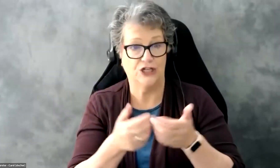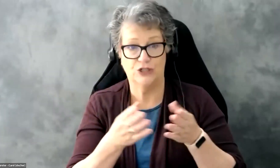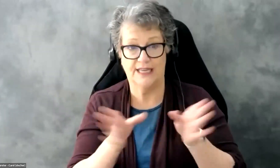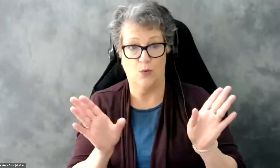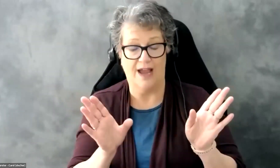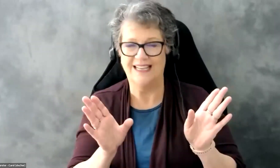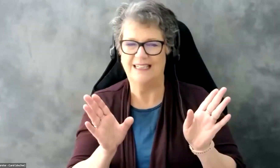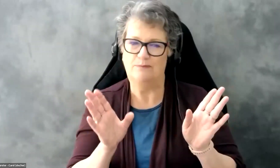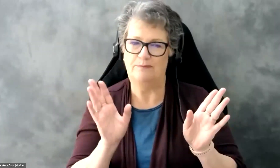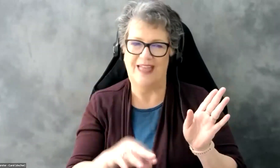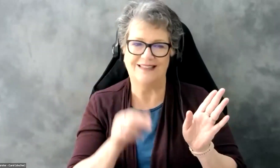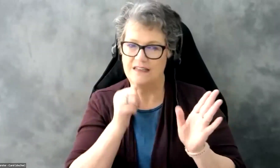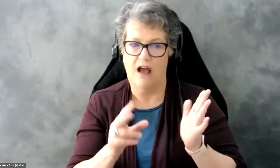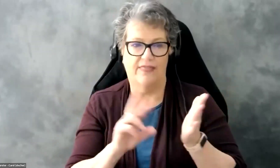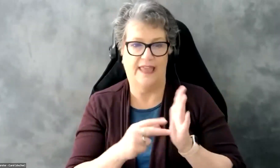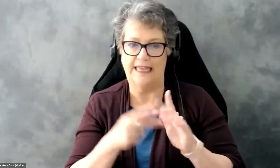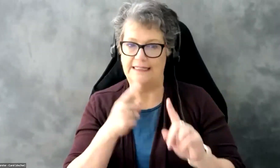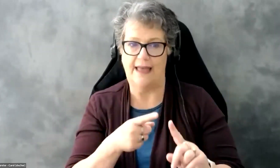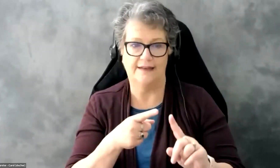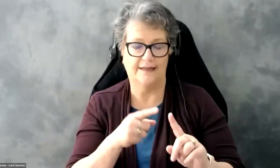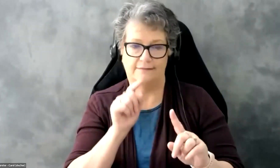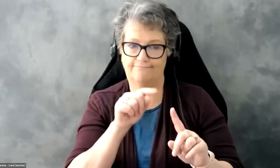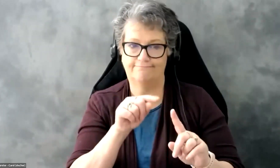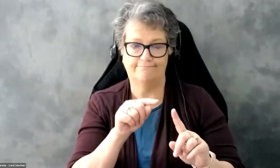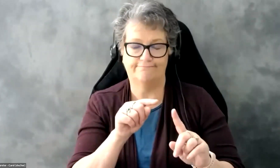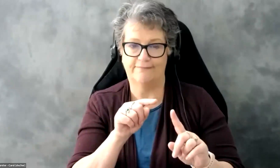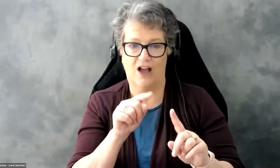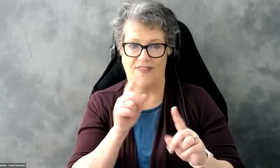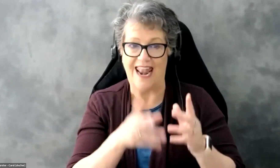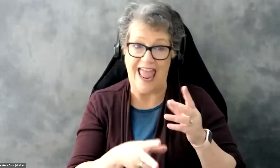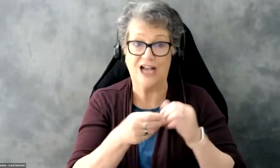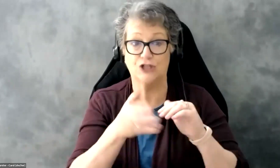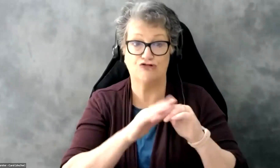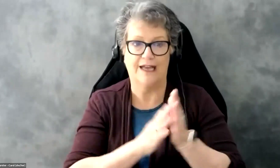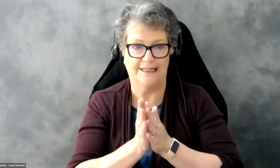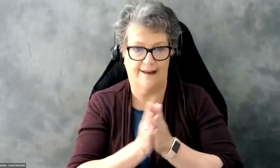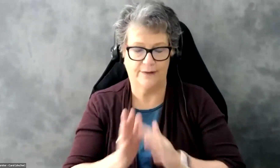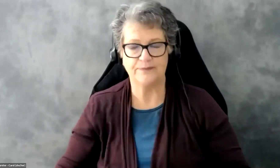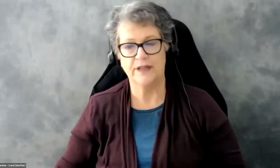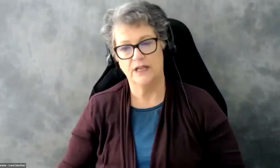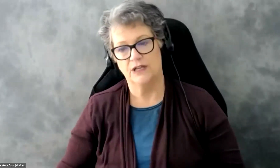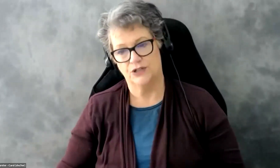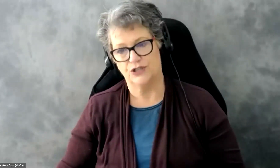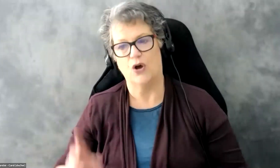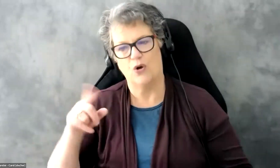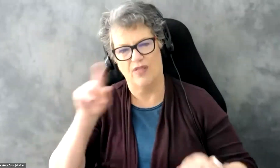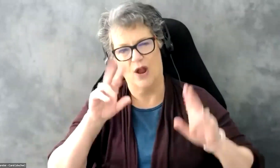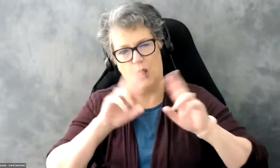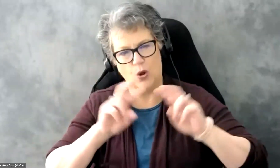the intent of the extra incentives. So they're looking